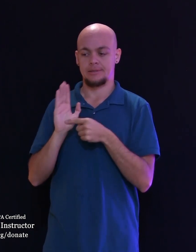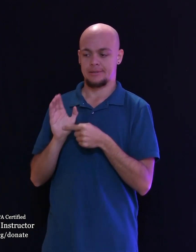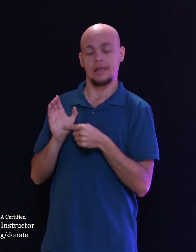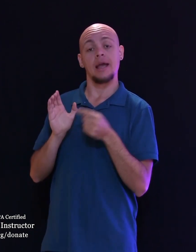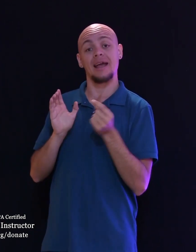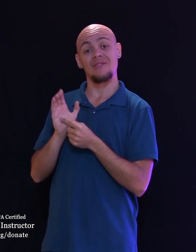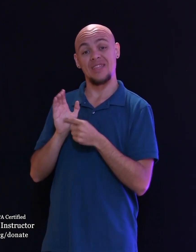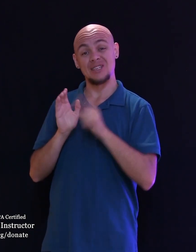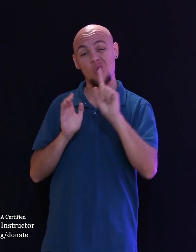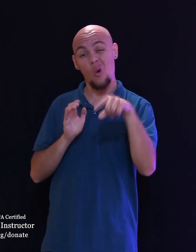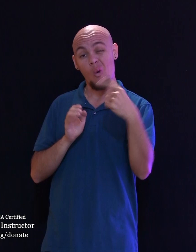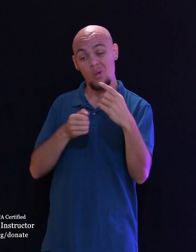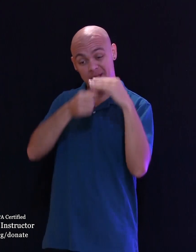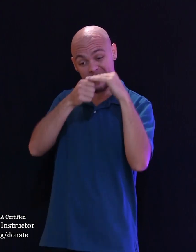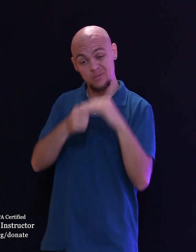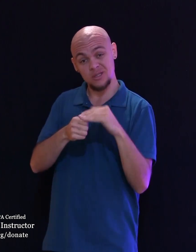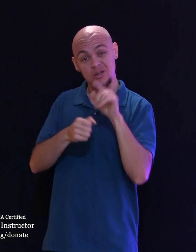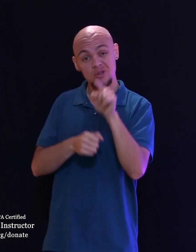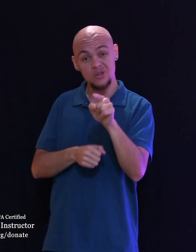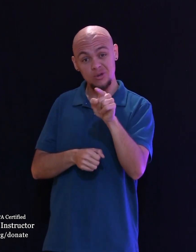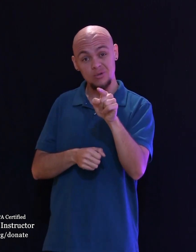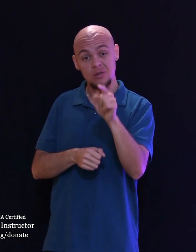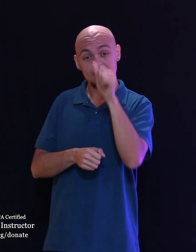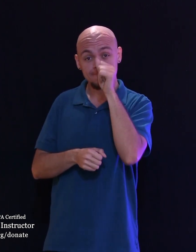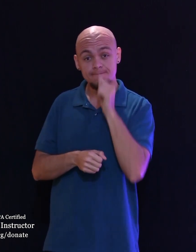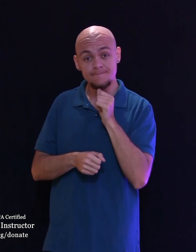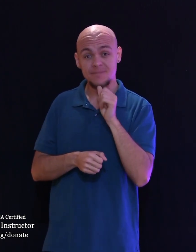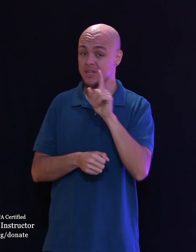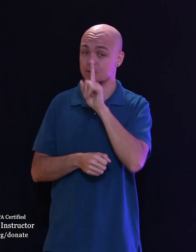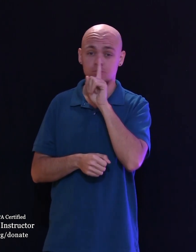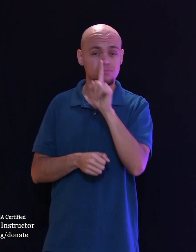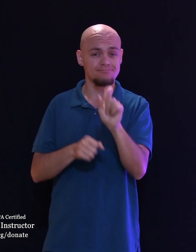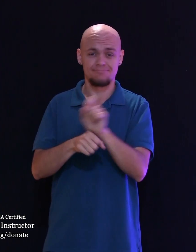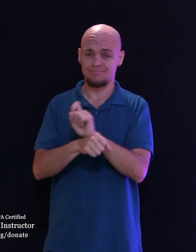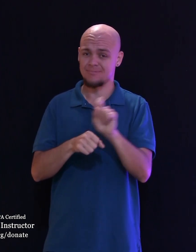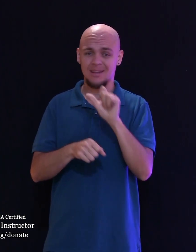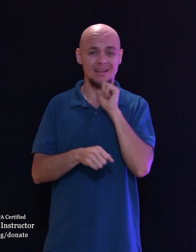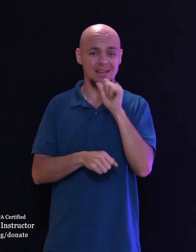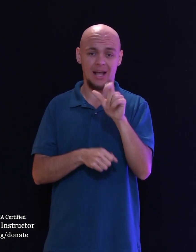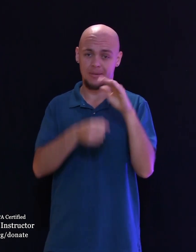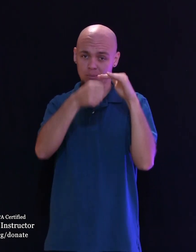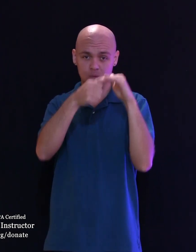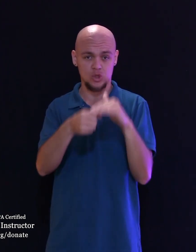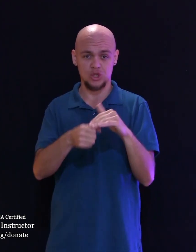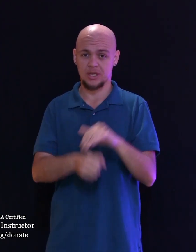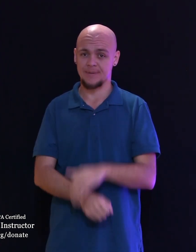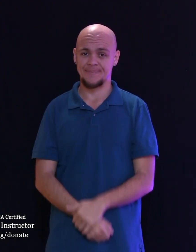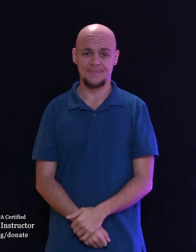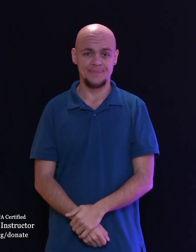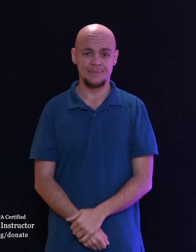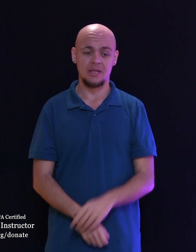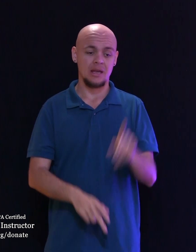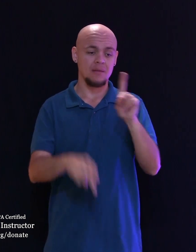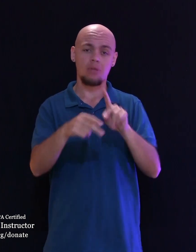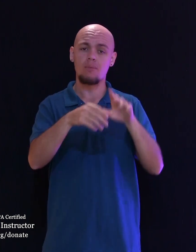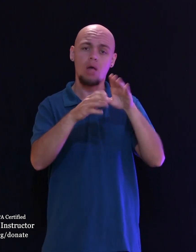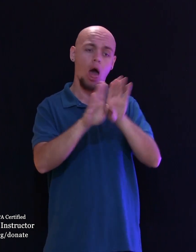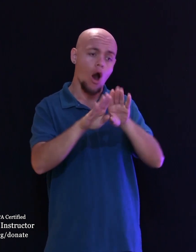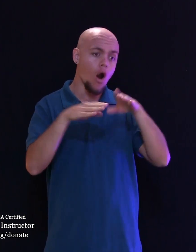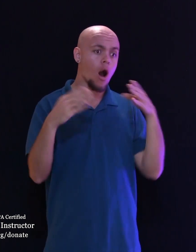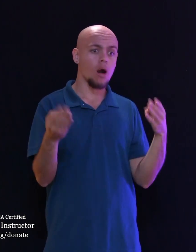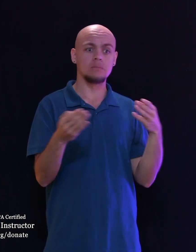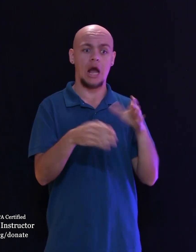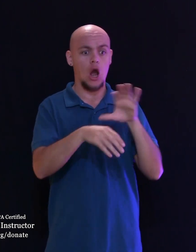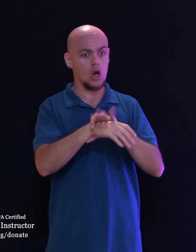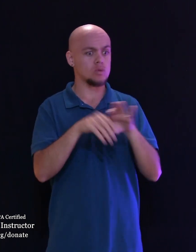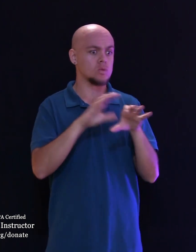Trust me, if this is the only persecution you suffer as a Christian, you're not being persecuted. Nobody kicked down your door,